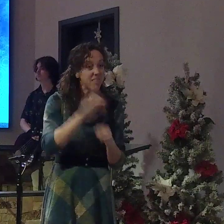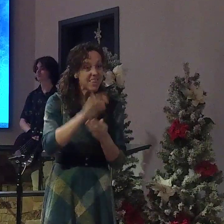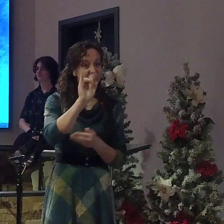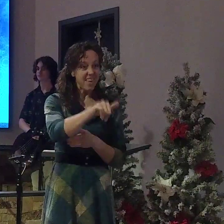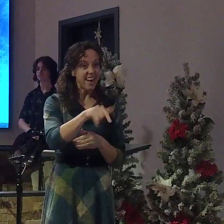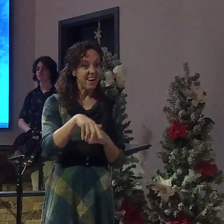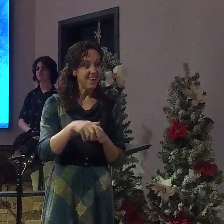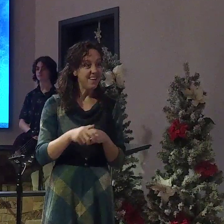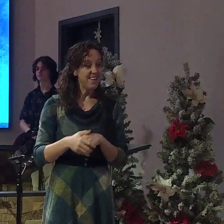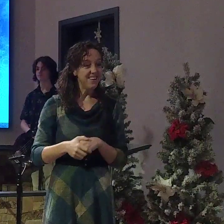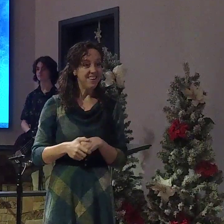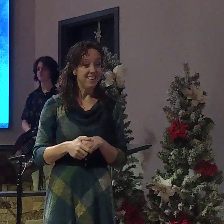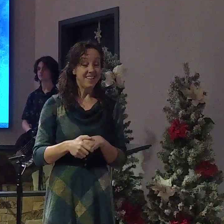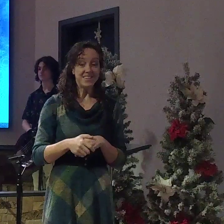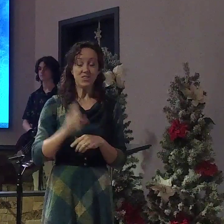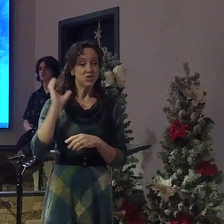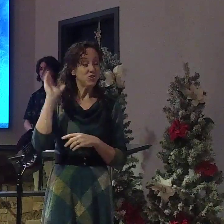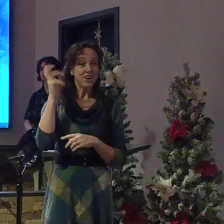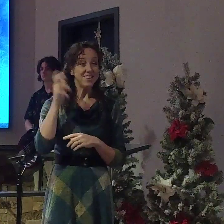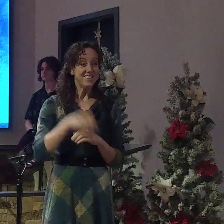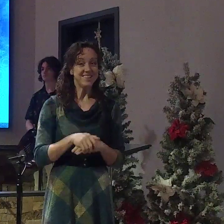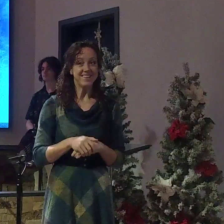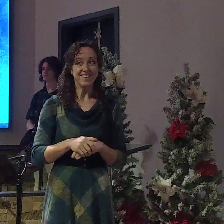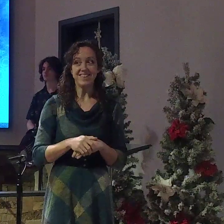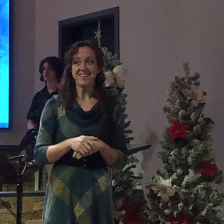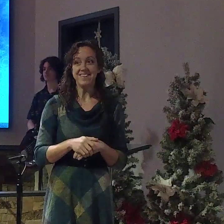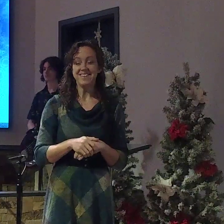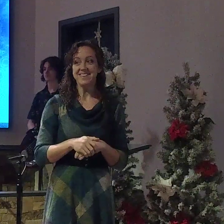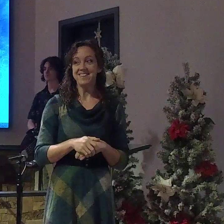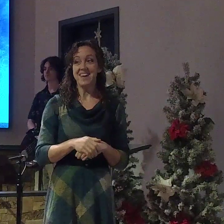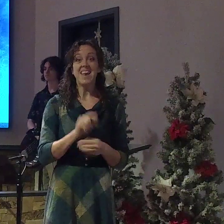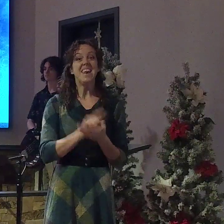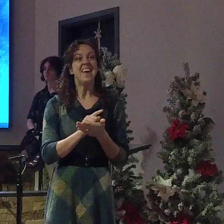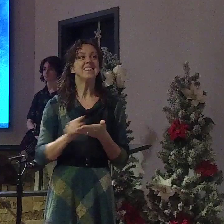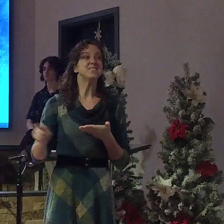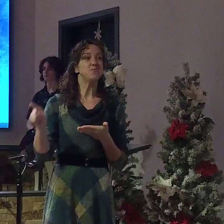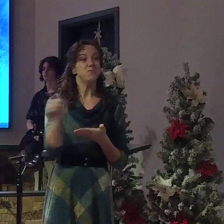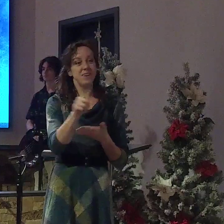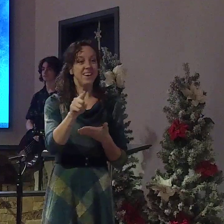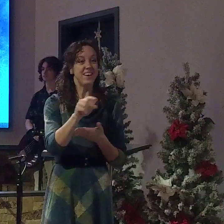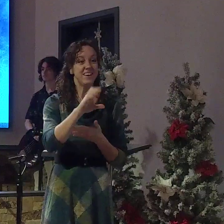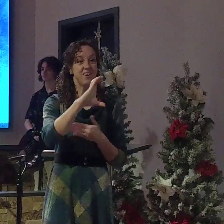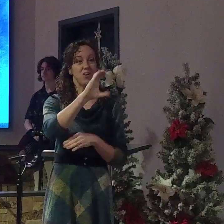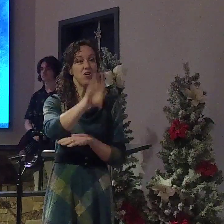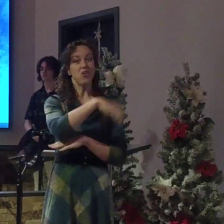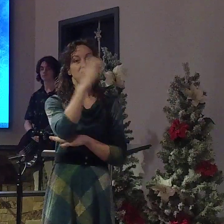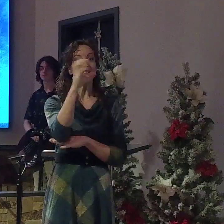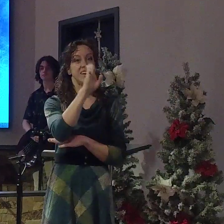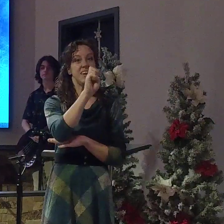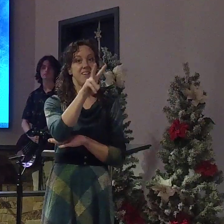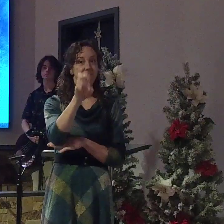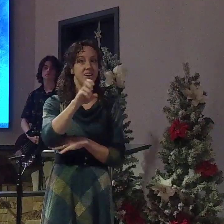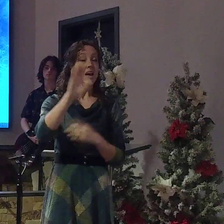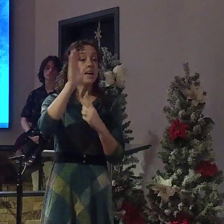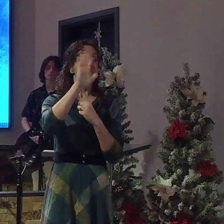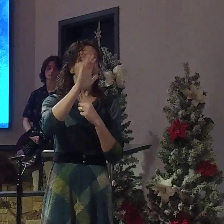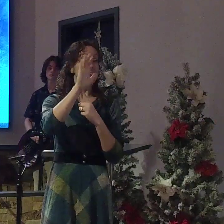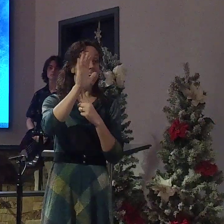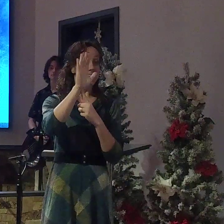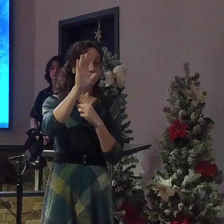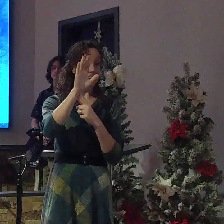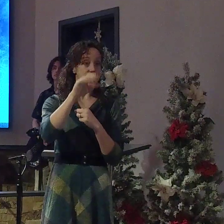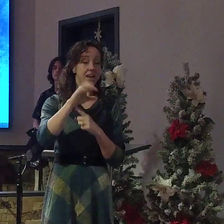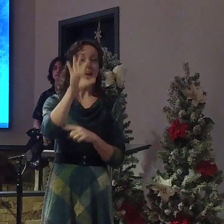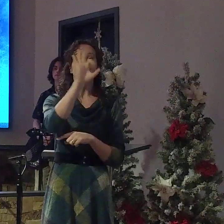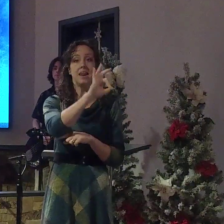really appreciate that. It'll help us accommodate those guests. And so 4:30 today, Walk Through Bethlehem is starting for our last